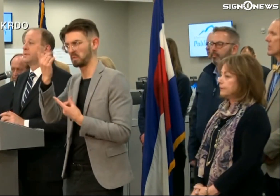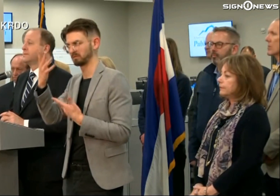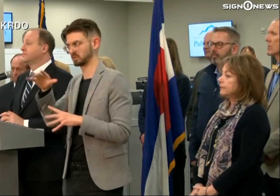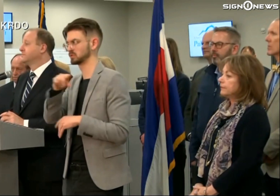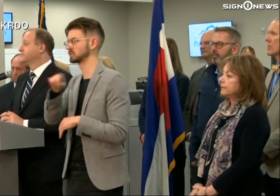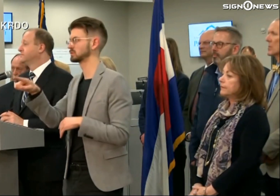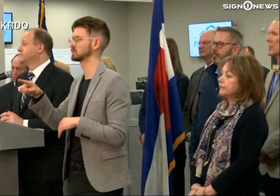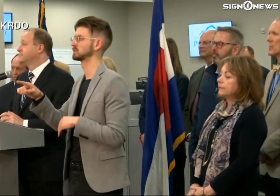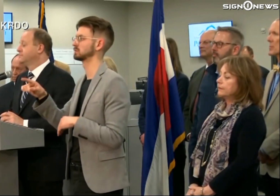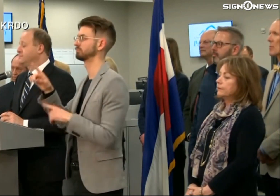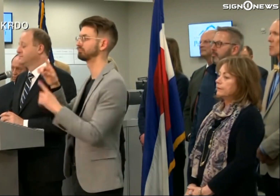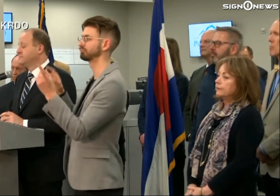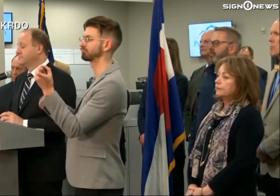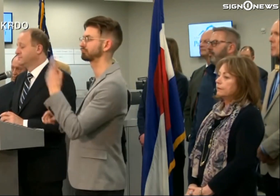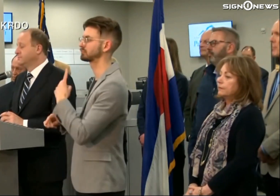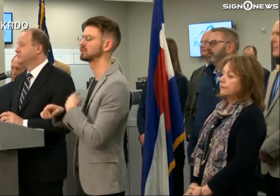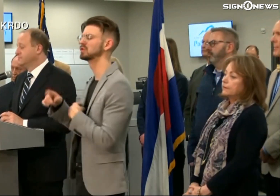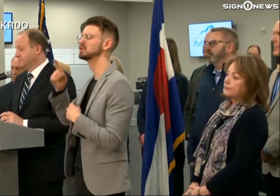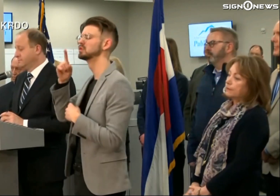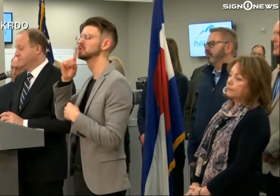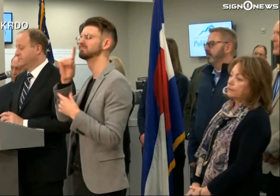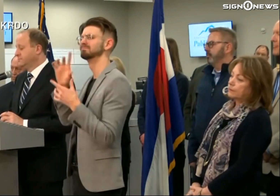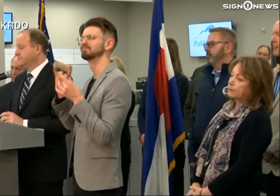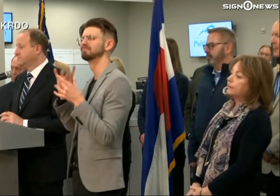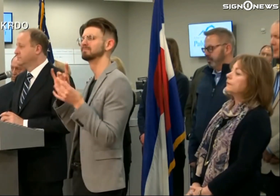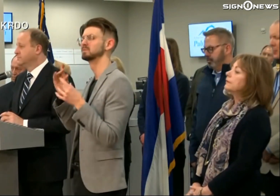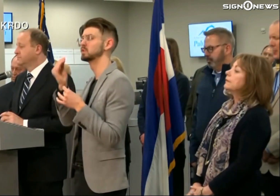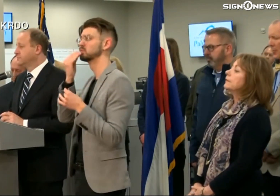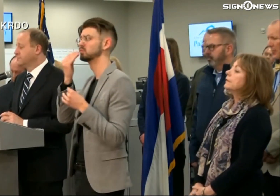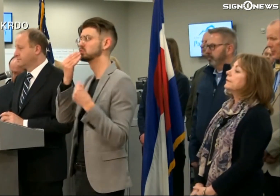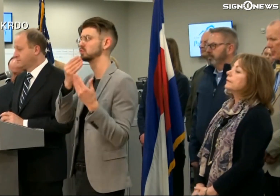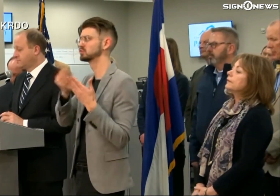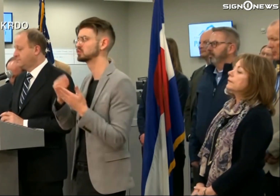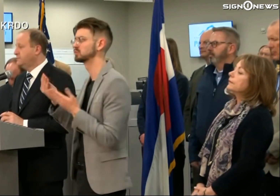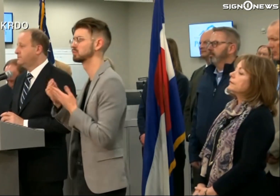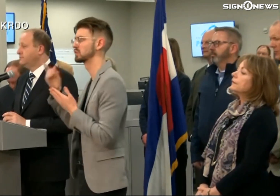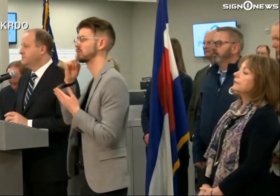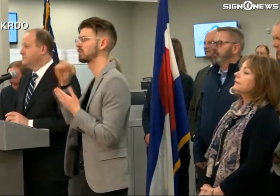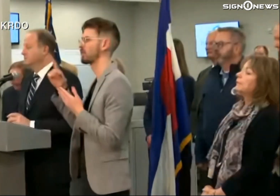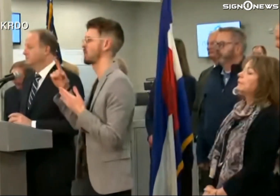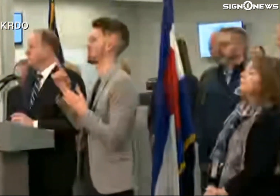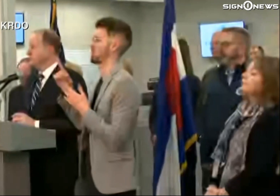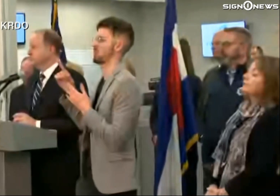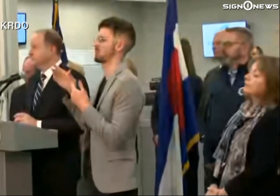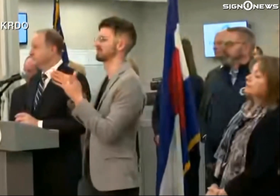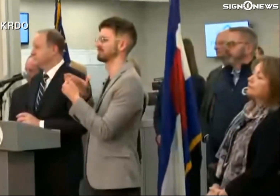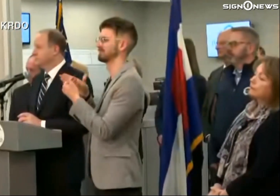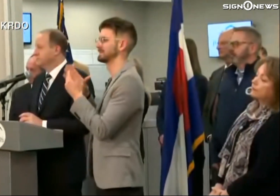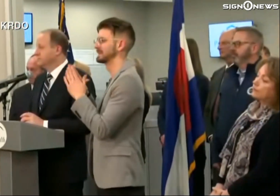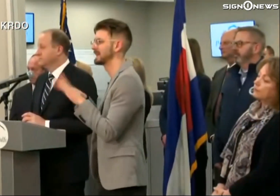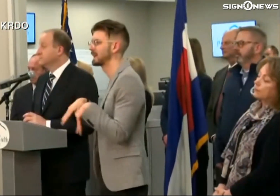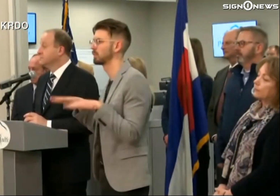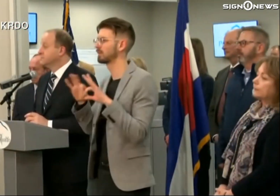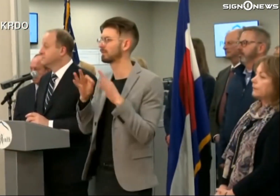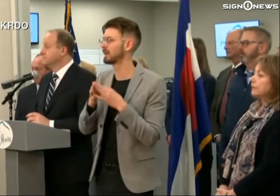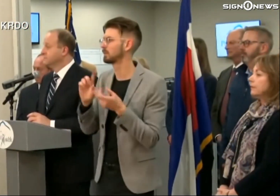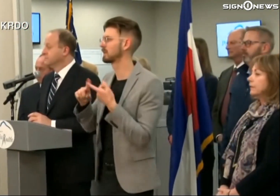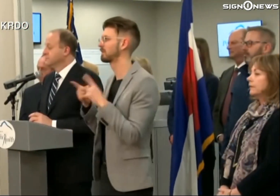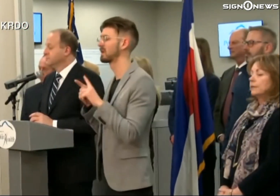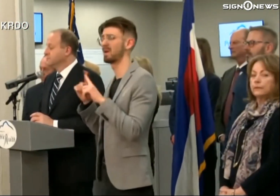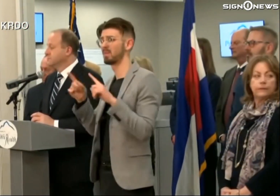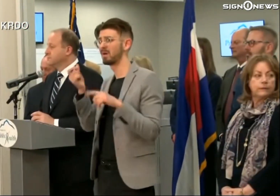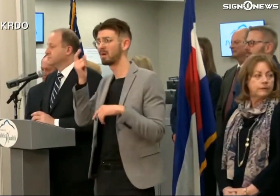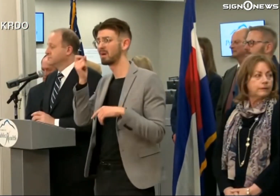I know you mentioned picking up groceries for elderly loved ones or a neighbor, but in many stores there's ordering at